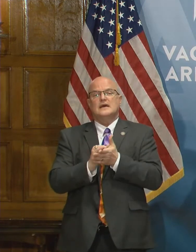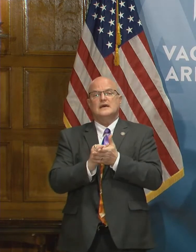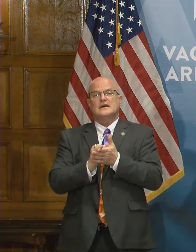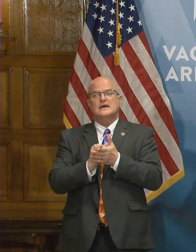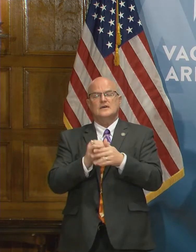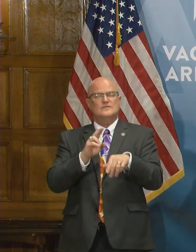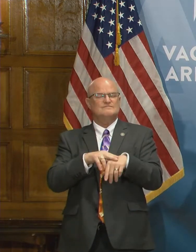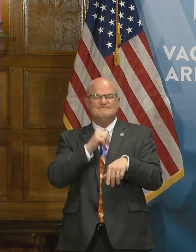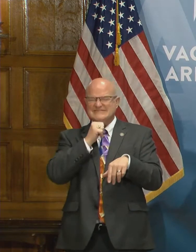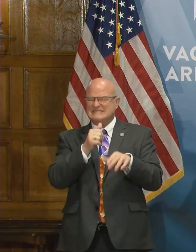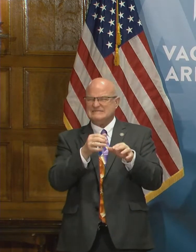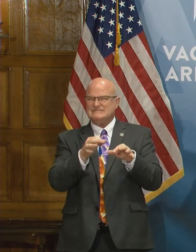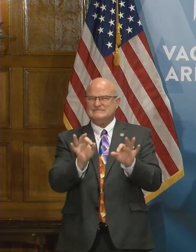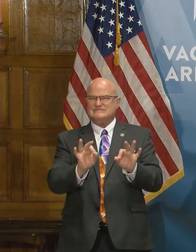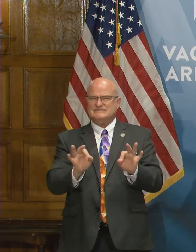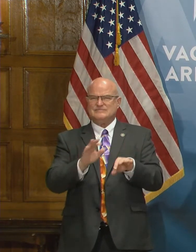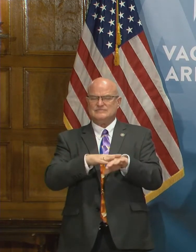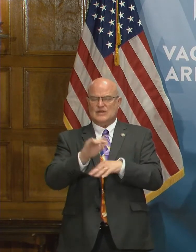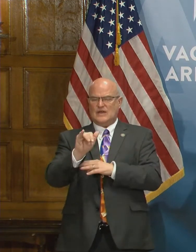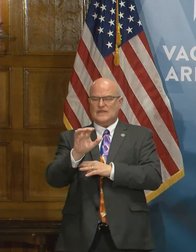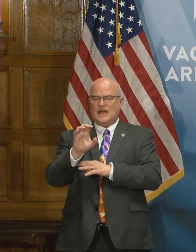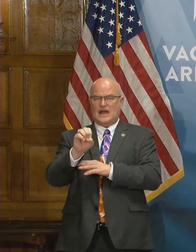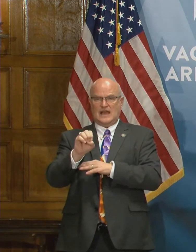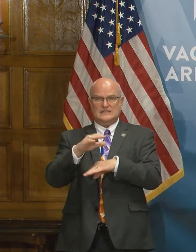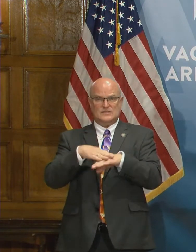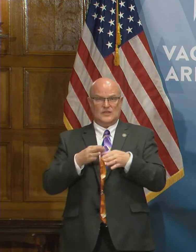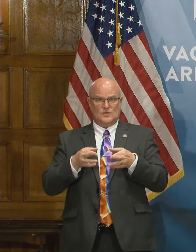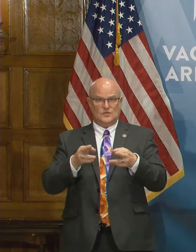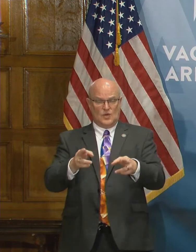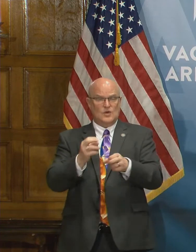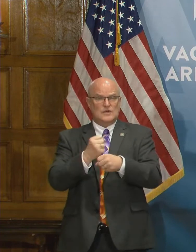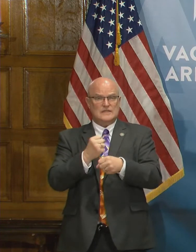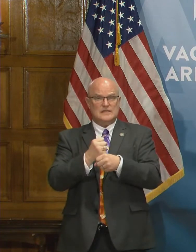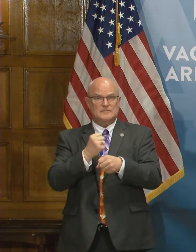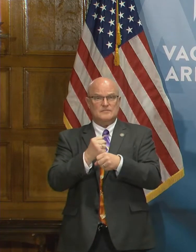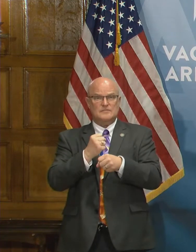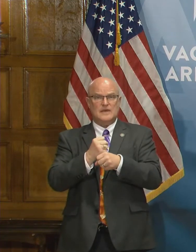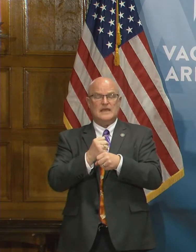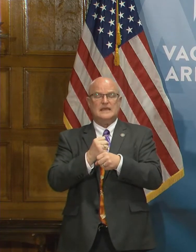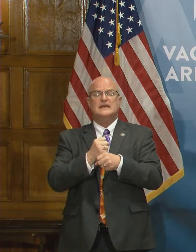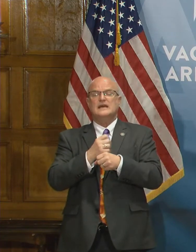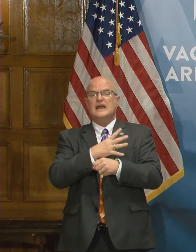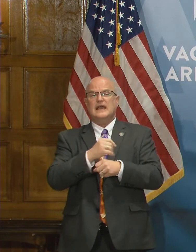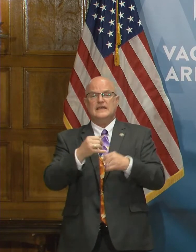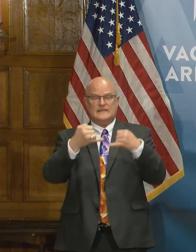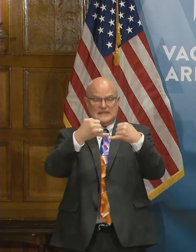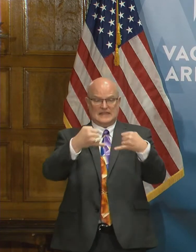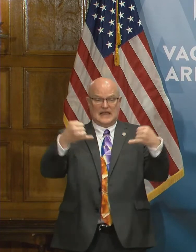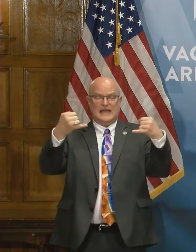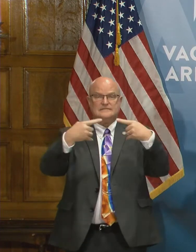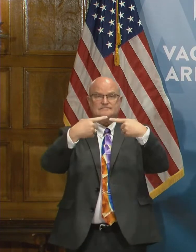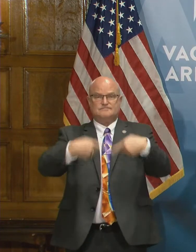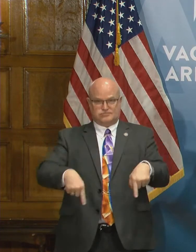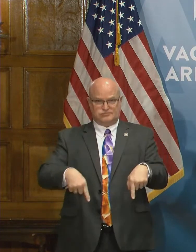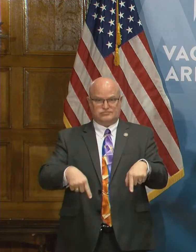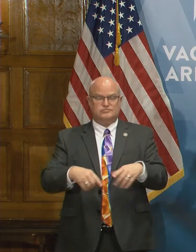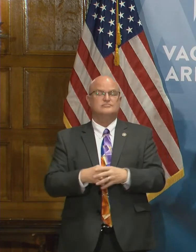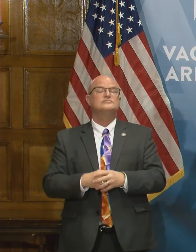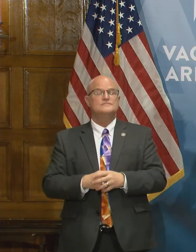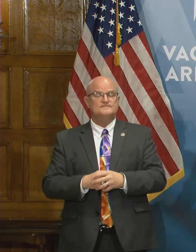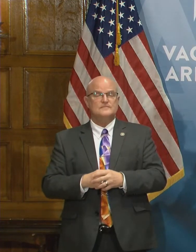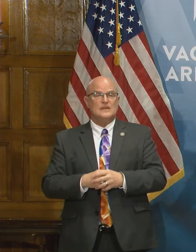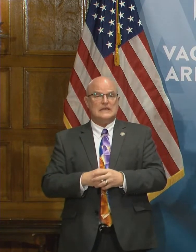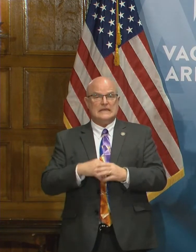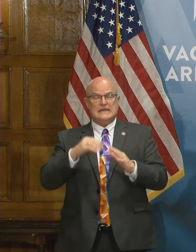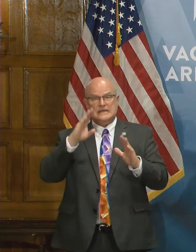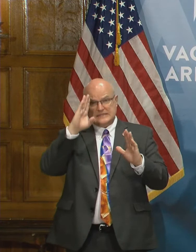Of course, it doesn't take much on the ice accumulation to bring down a power line. In